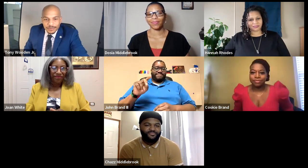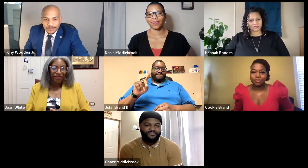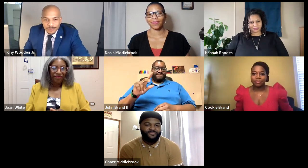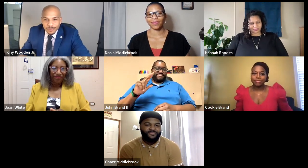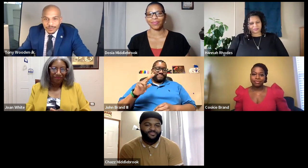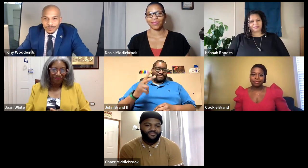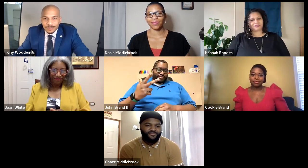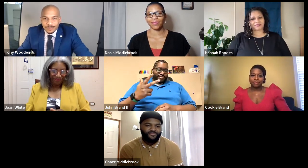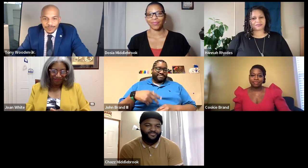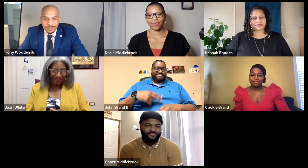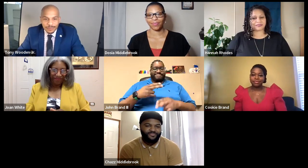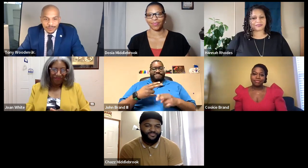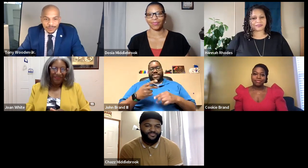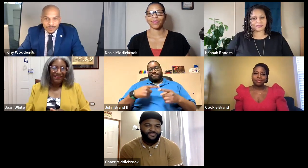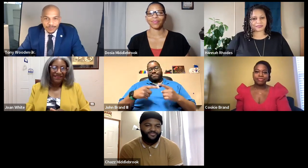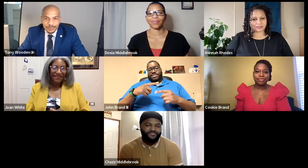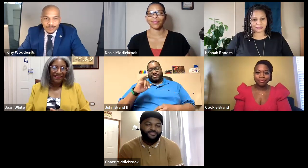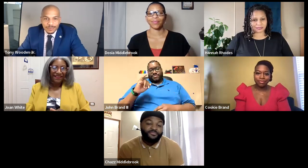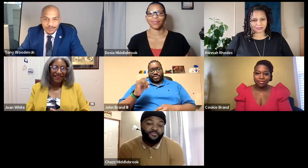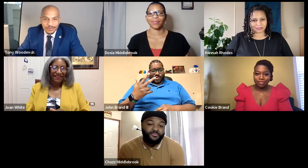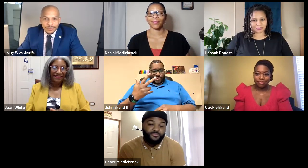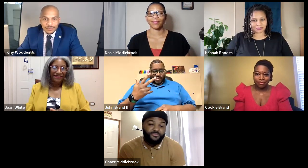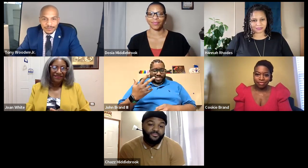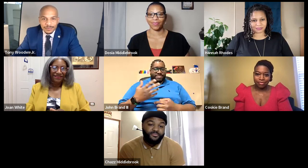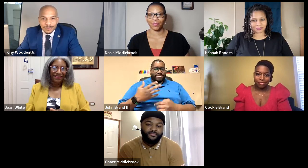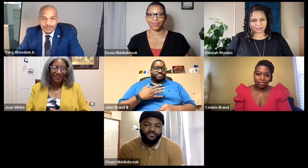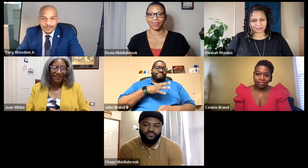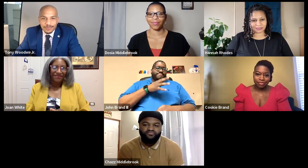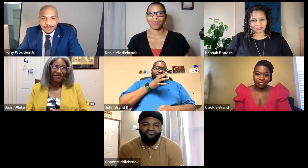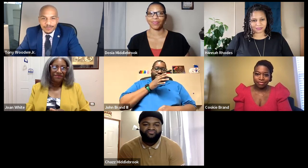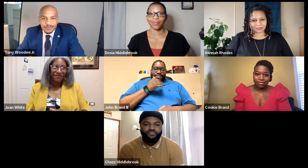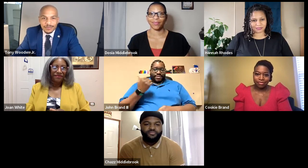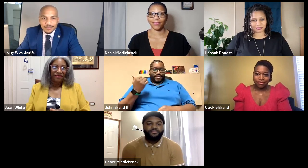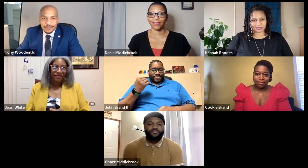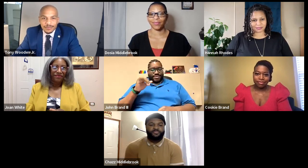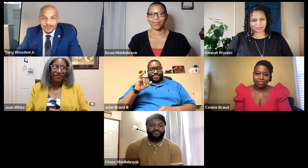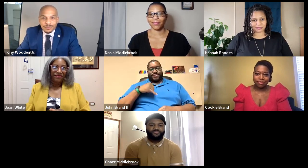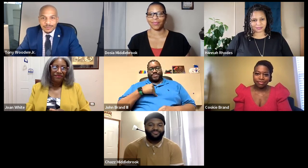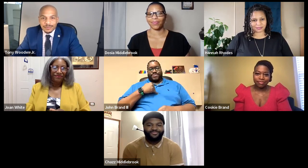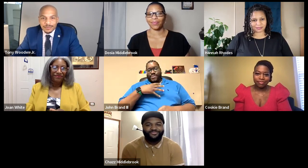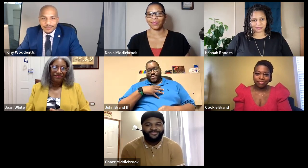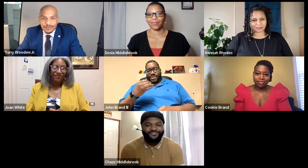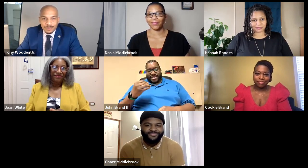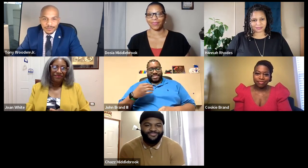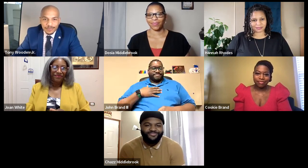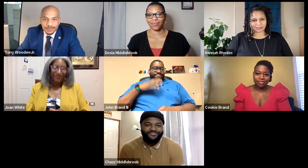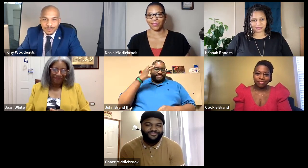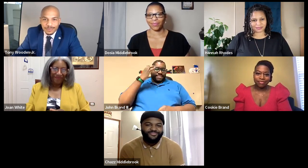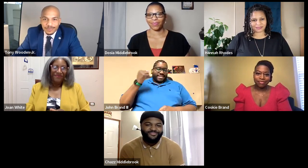My name is John Brand III. My sign name is J3. My mother, I'm